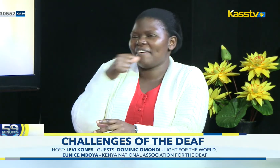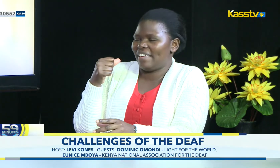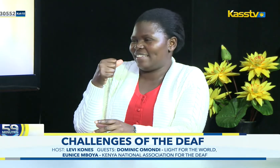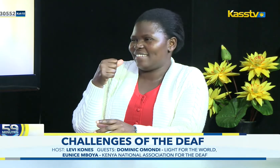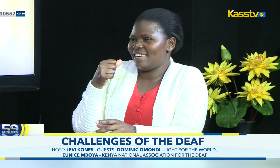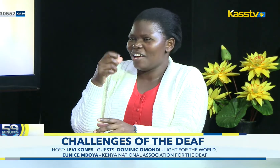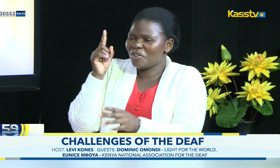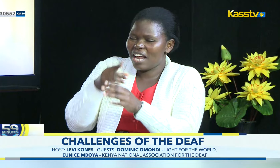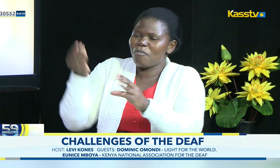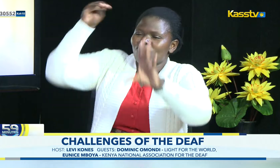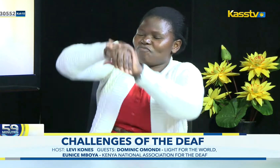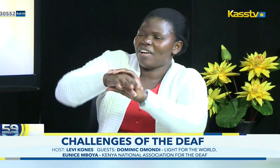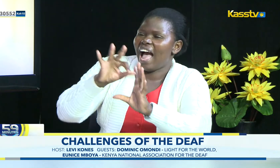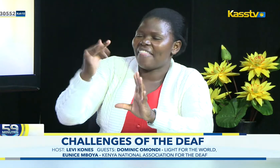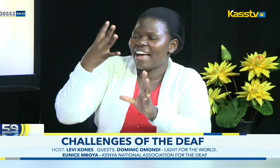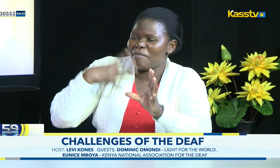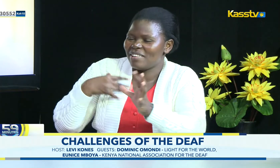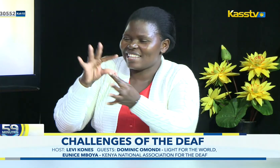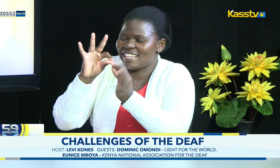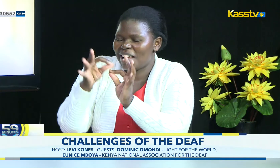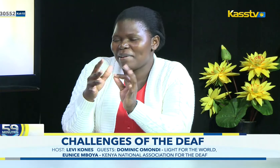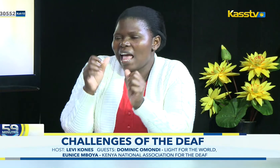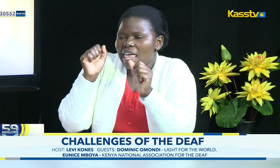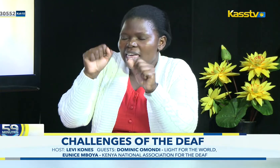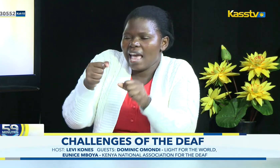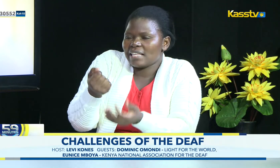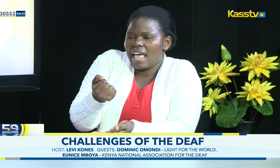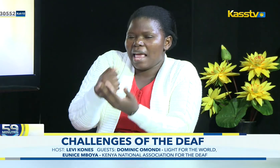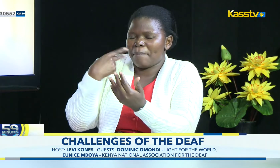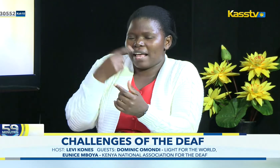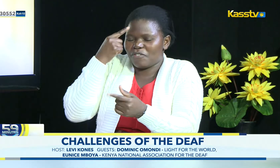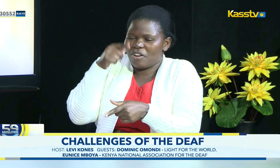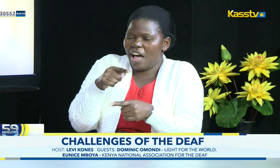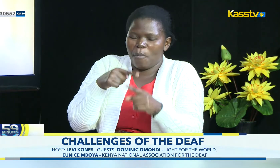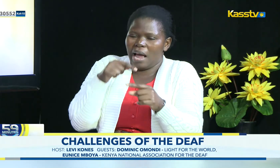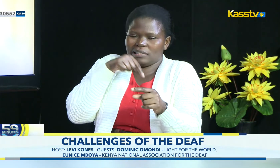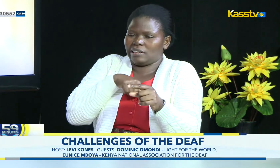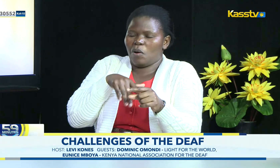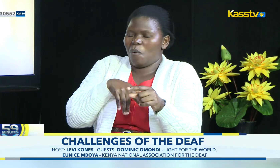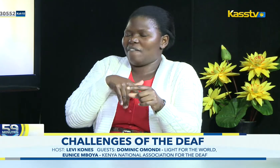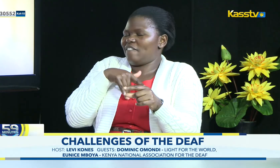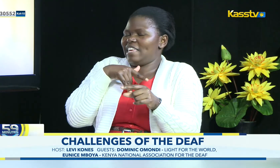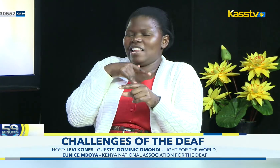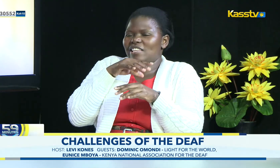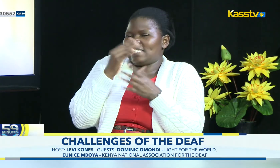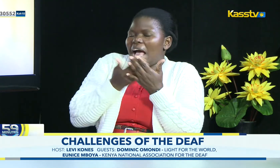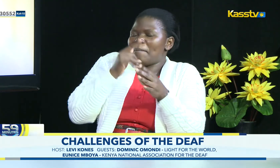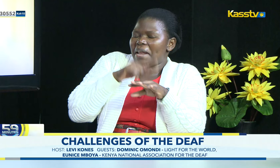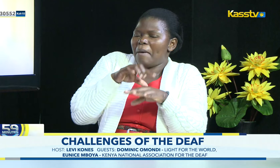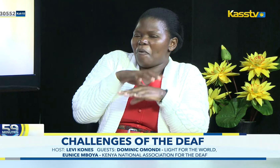some illnesses need confidentiality. You don't need a third party, like as a sign language interpreter. Yeah, I hear what you're saying.